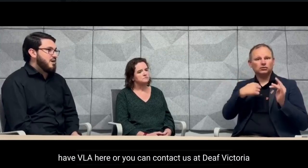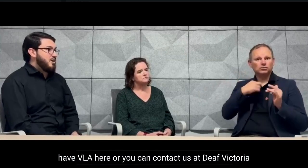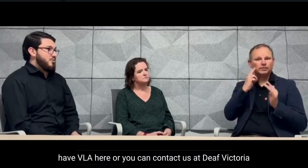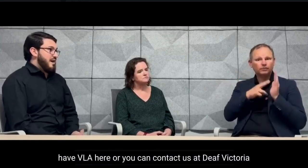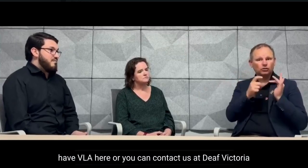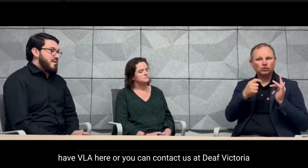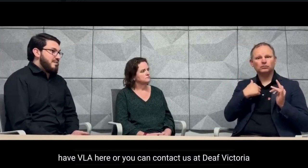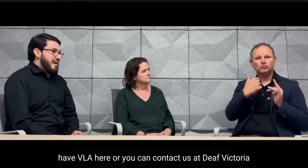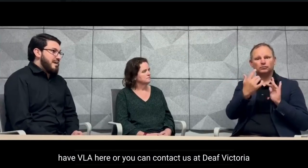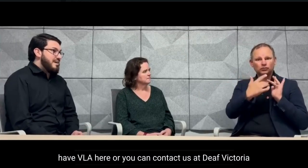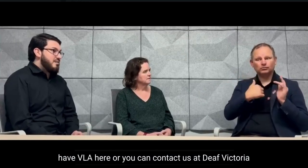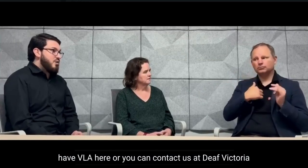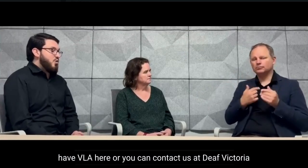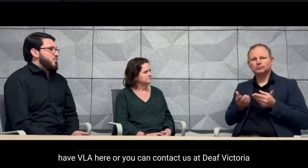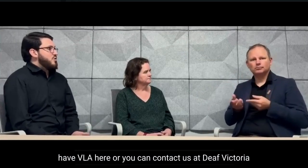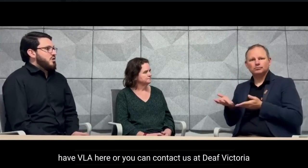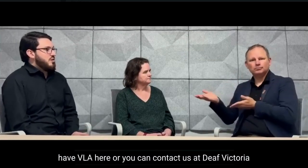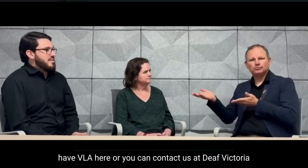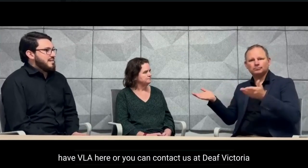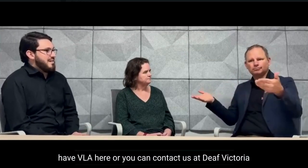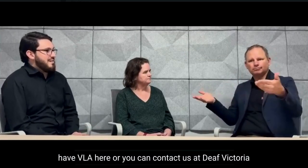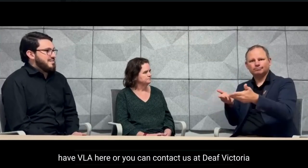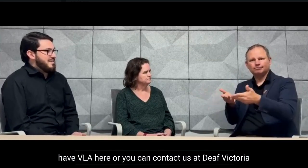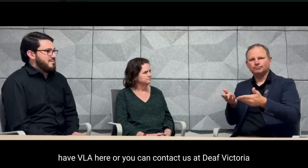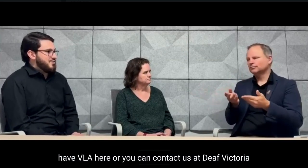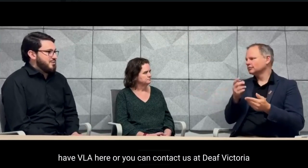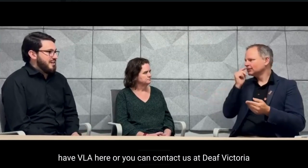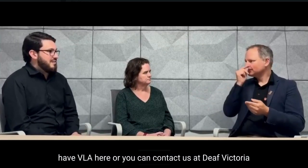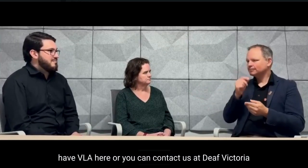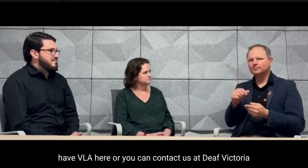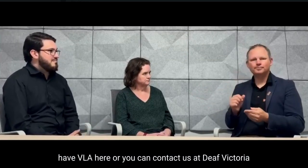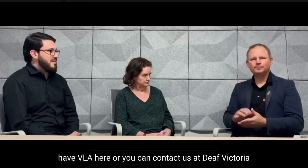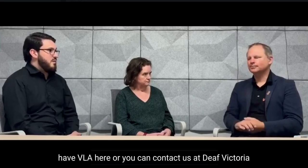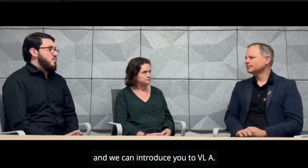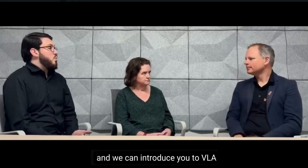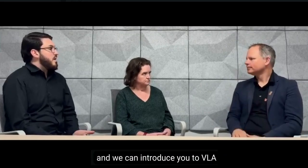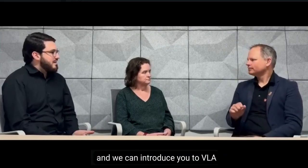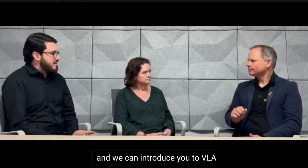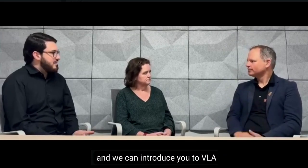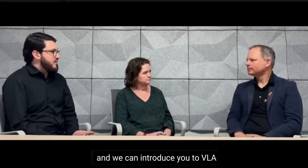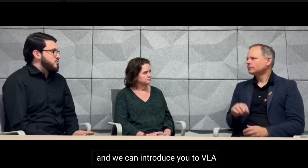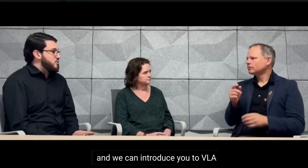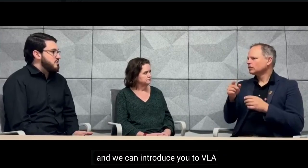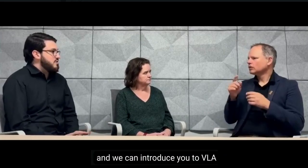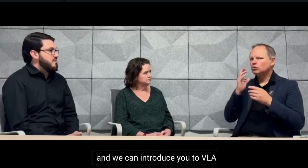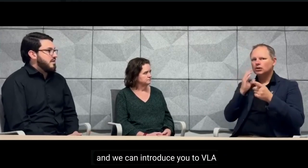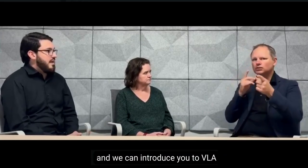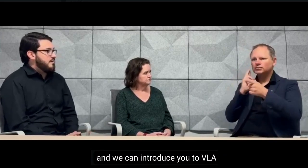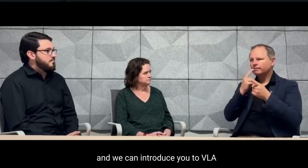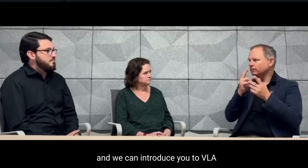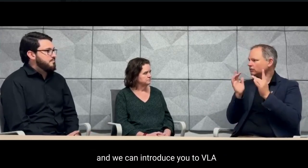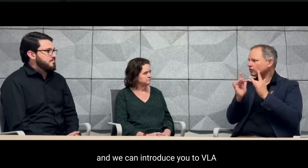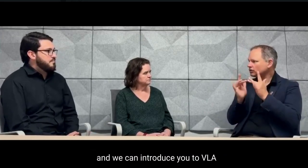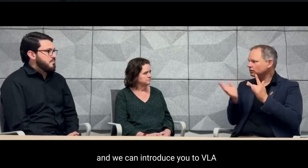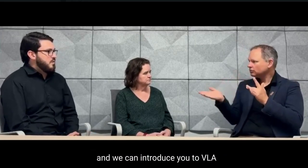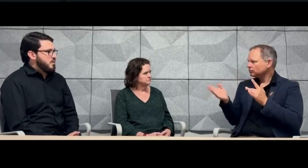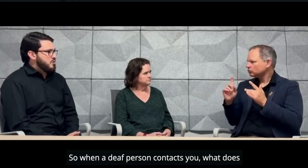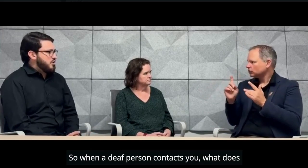advice, you have VLA here. Or you can contact us at Deaf Victoria and we can introduce you to VLA.